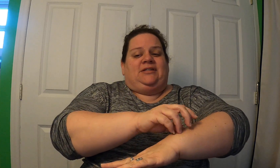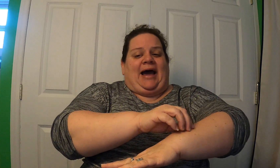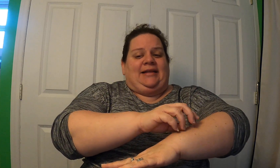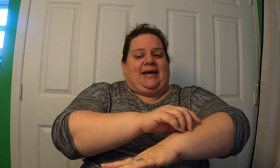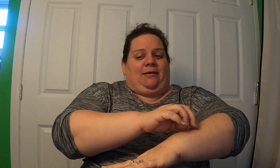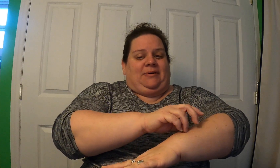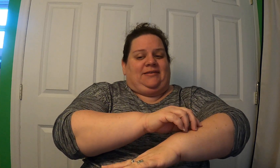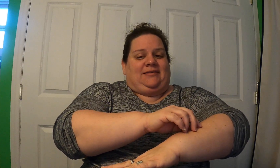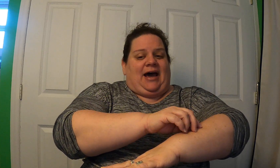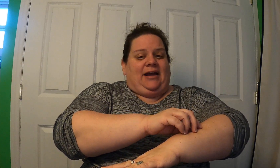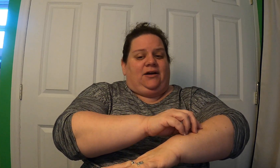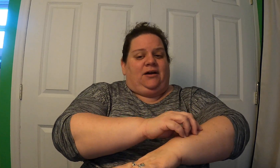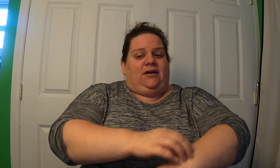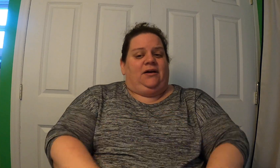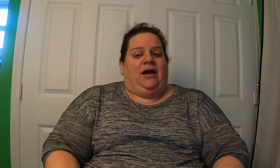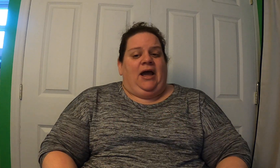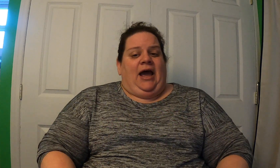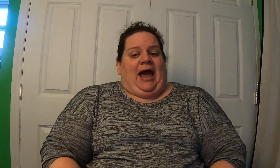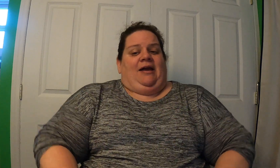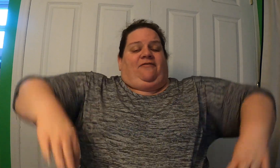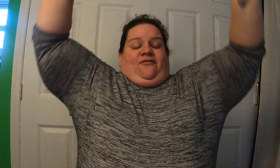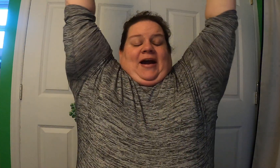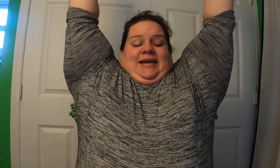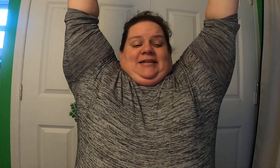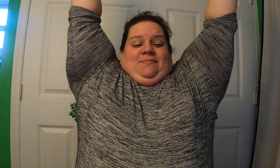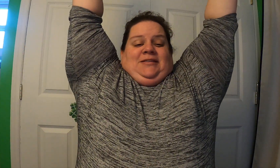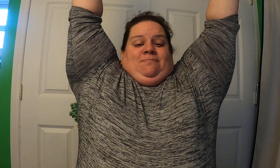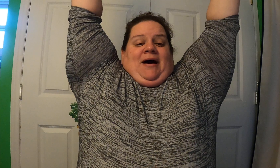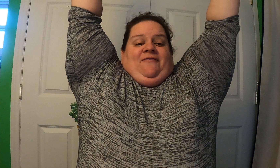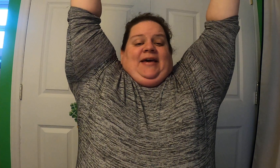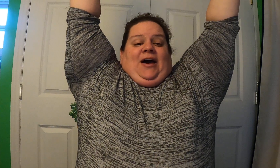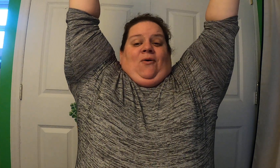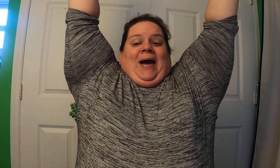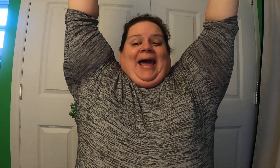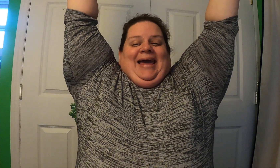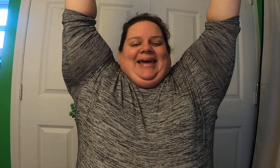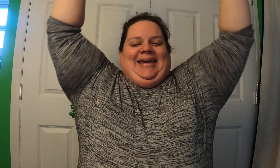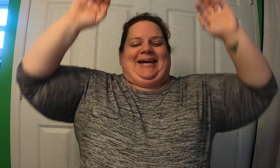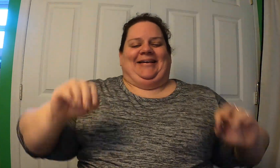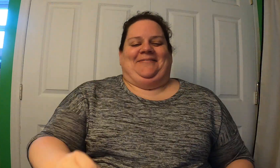sat down beside her and frightened Miss Muffet away.